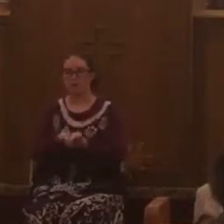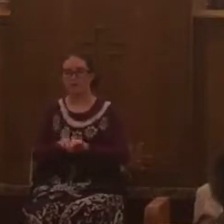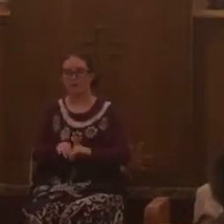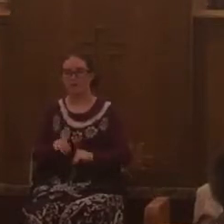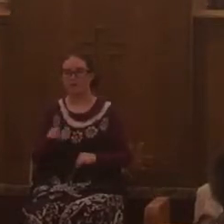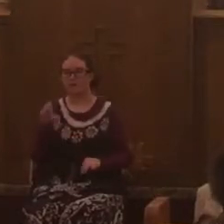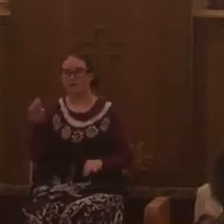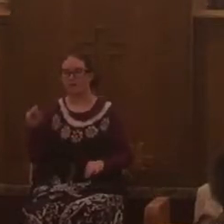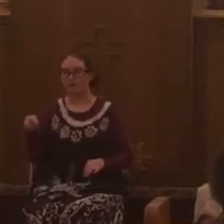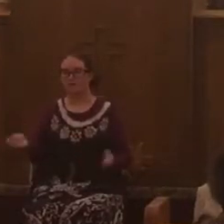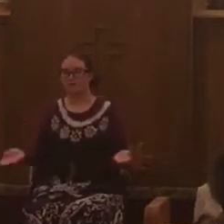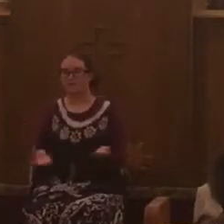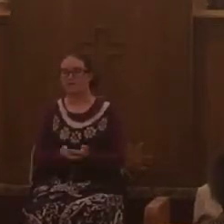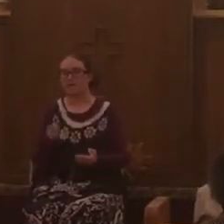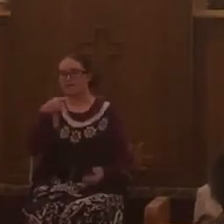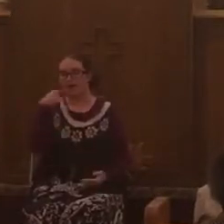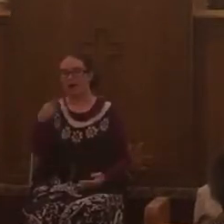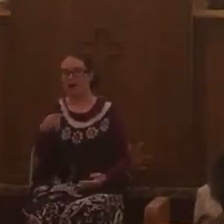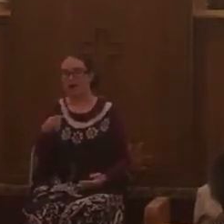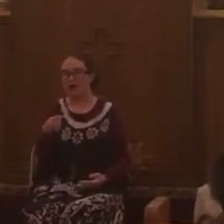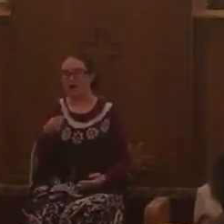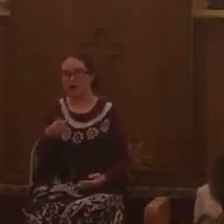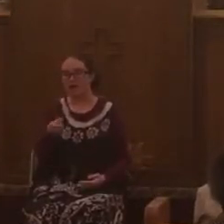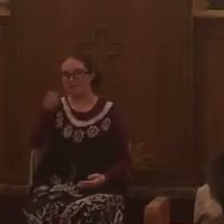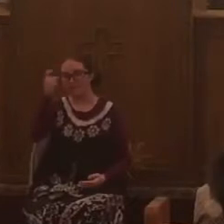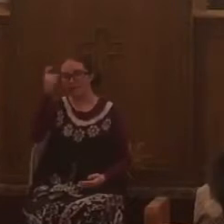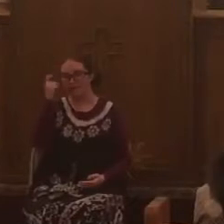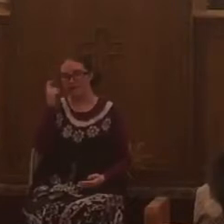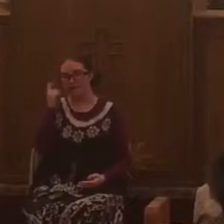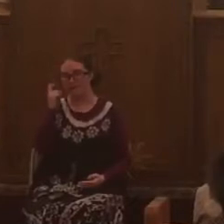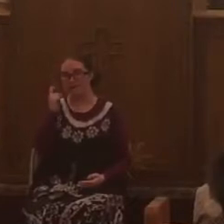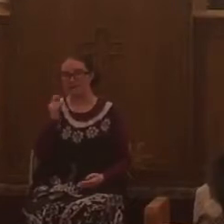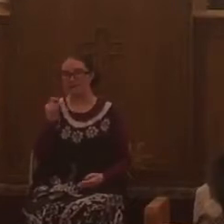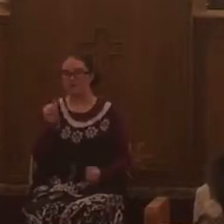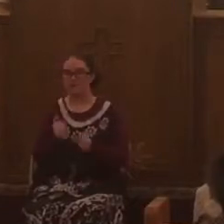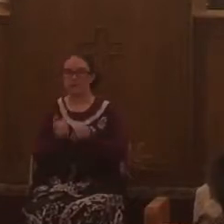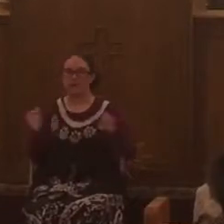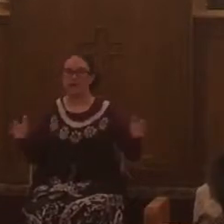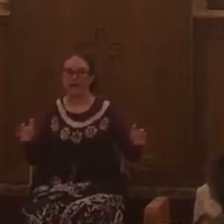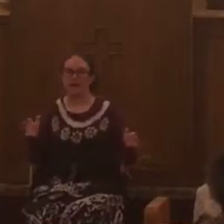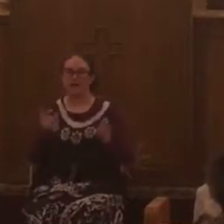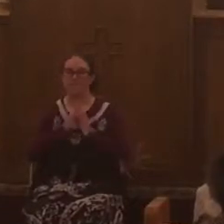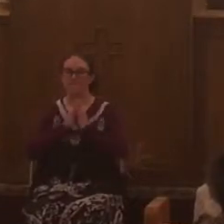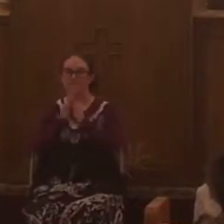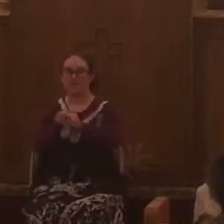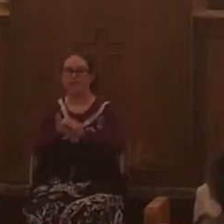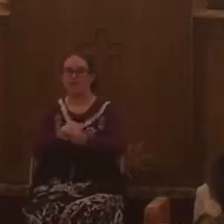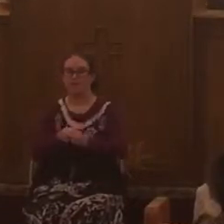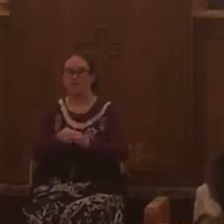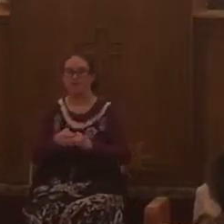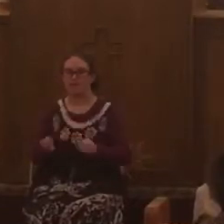Howbeit this kind goeth not out by prayer, but by prayer and fasting. And look what he said. He tells them one thing.